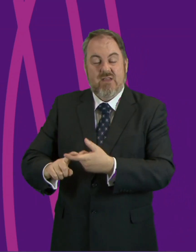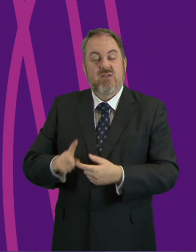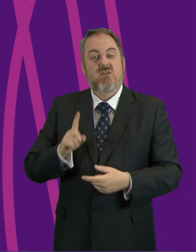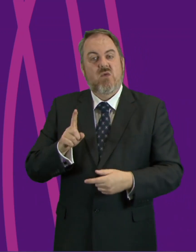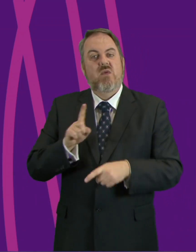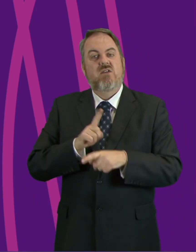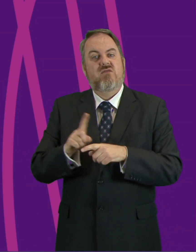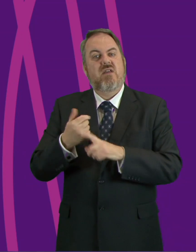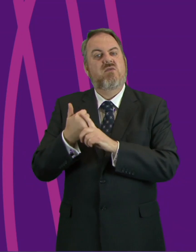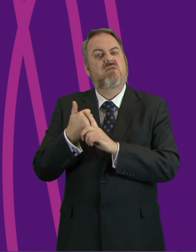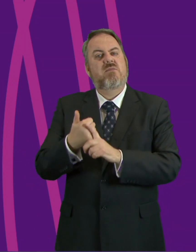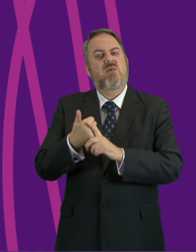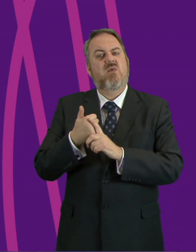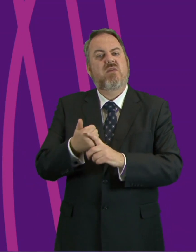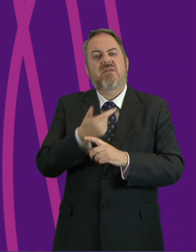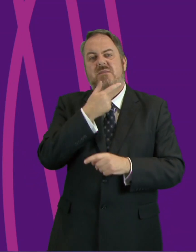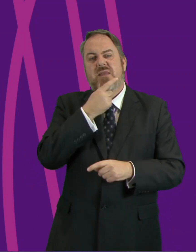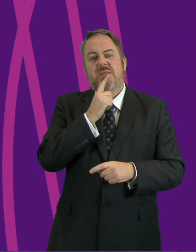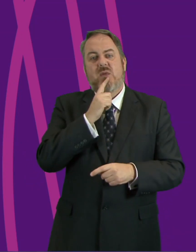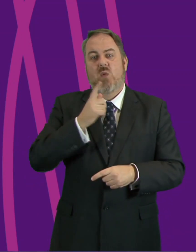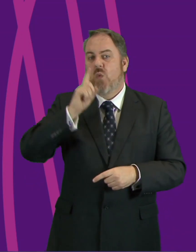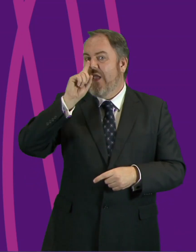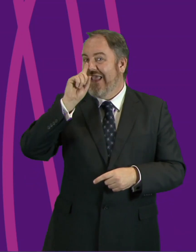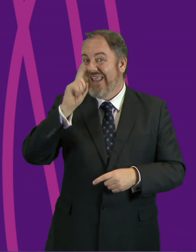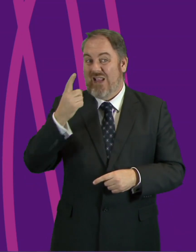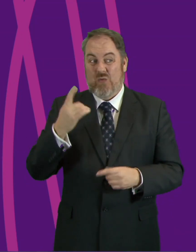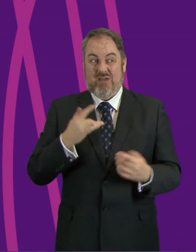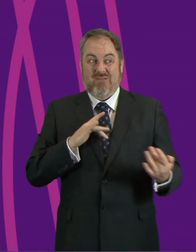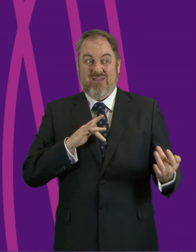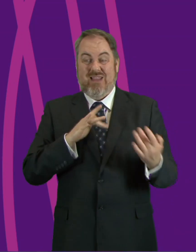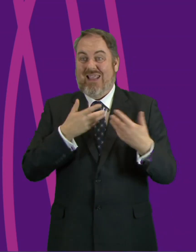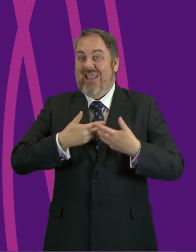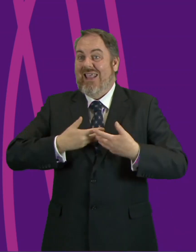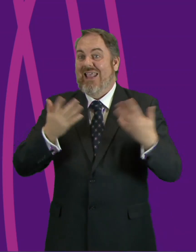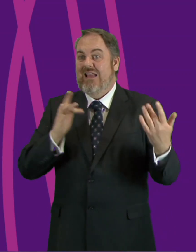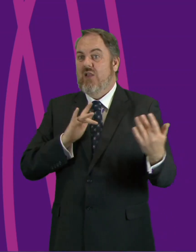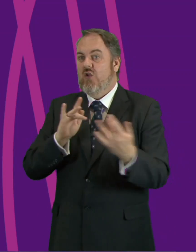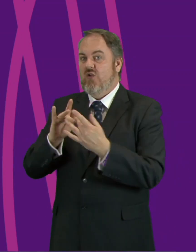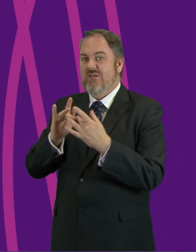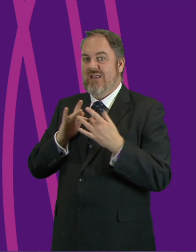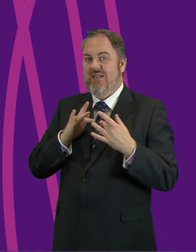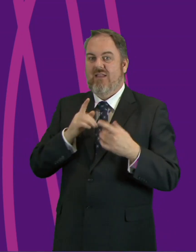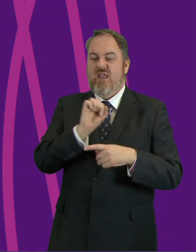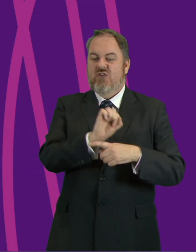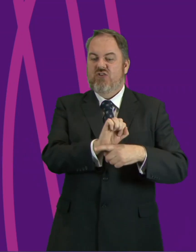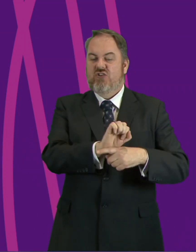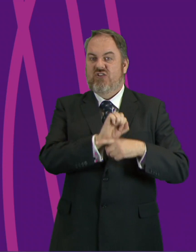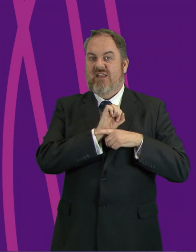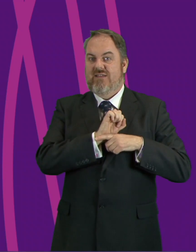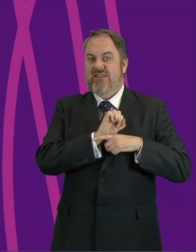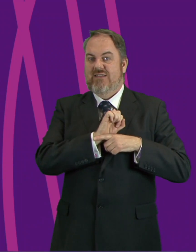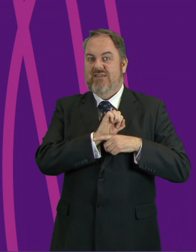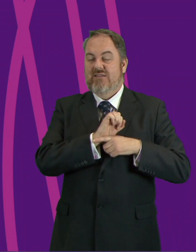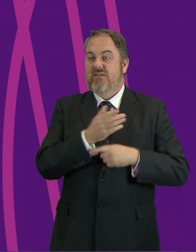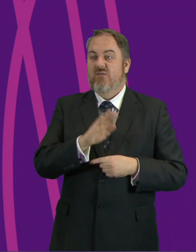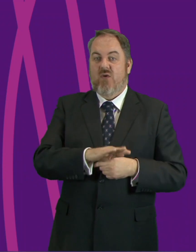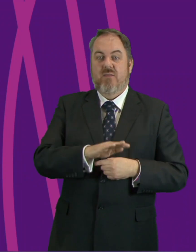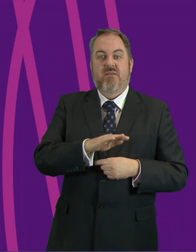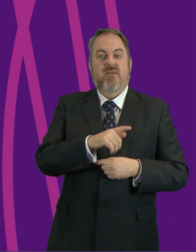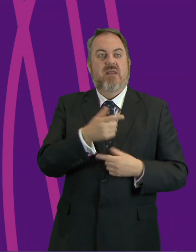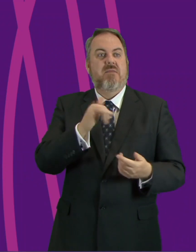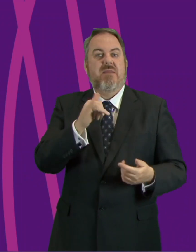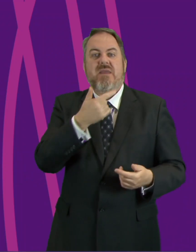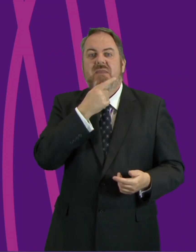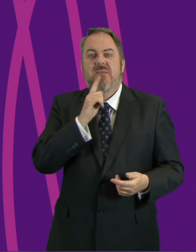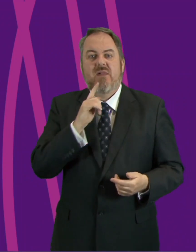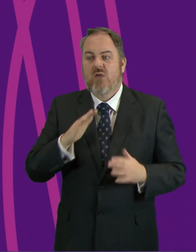shielded group in this phase of the virus, is what kind of support do we have to put in place to allow people who might be homeless, who might not